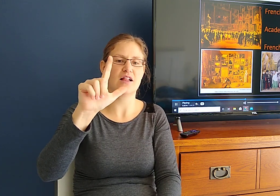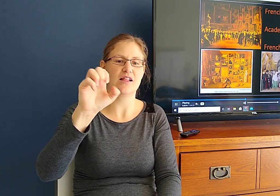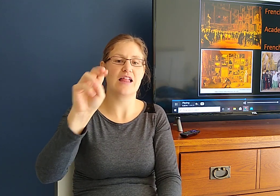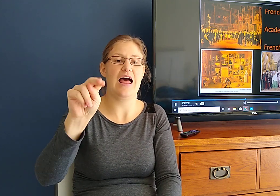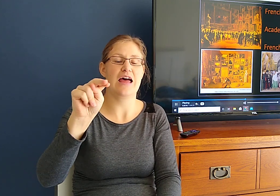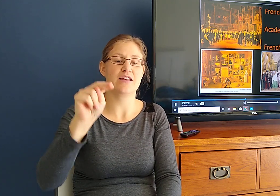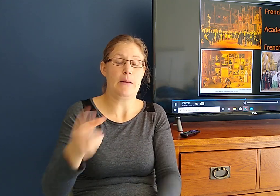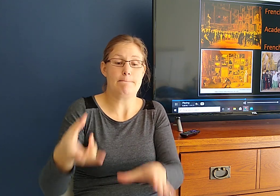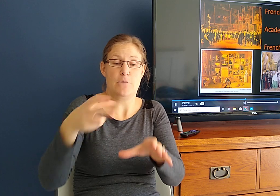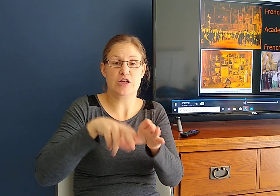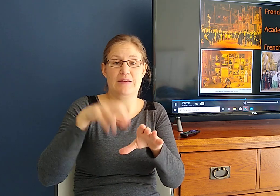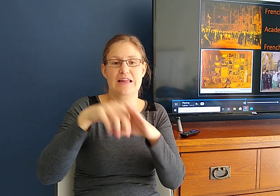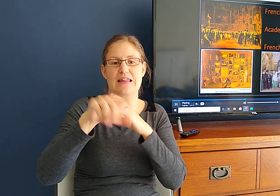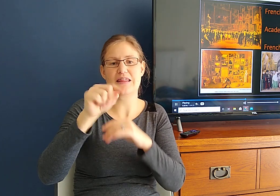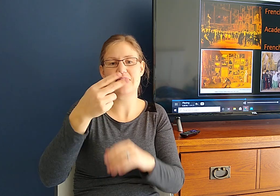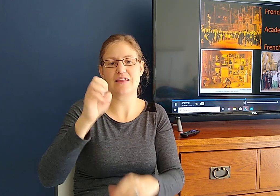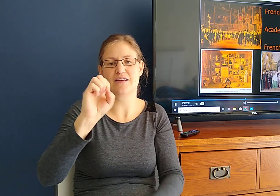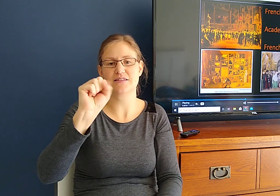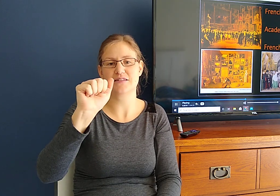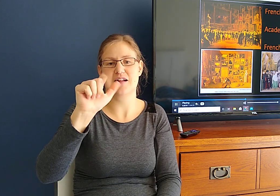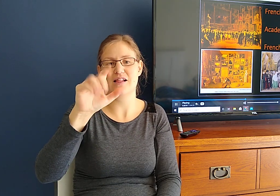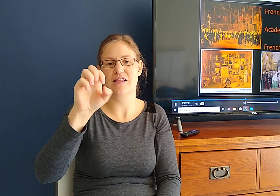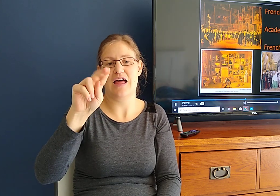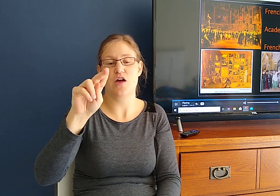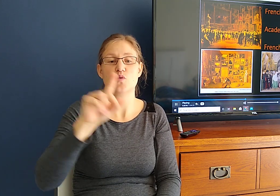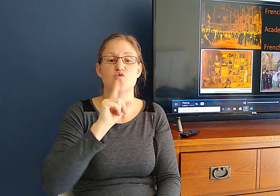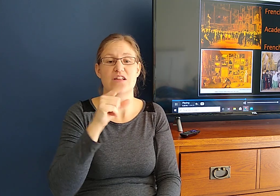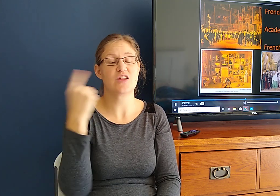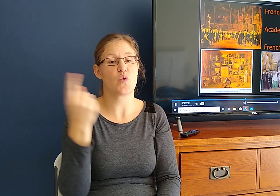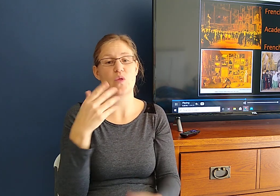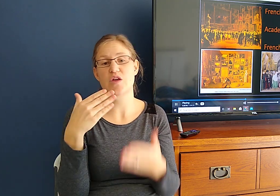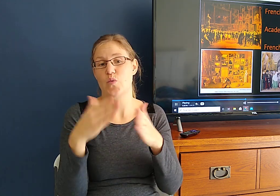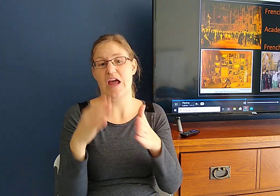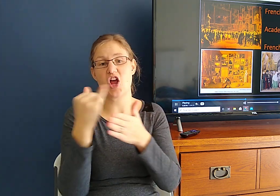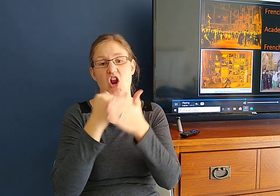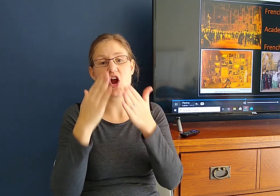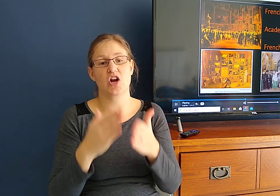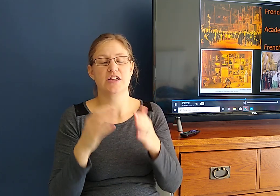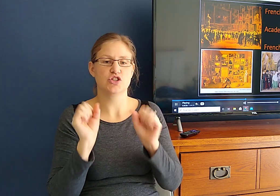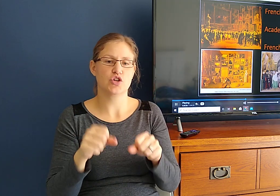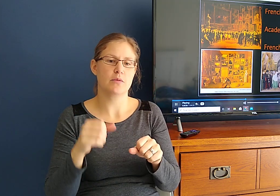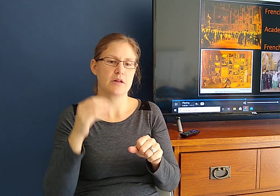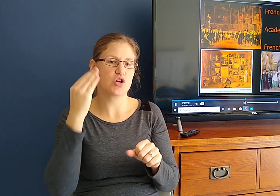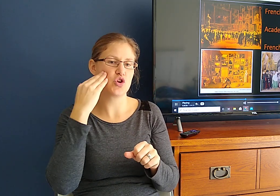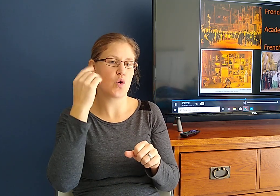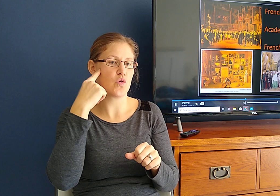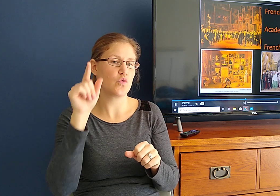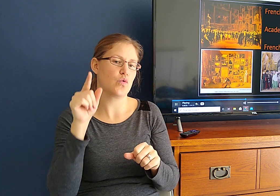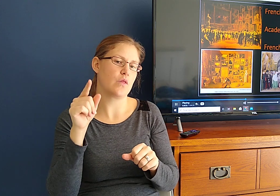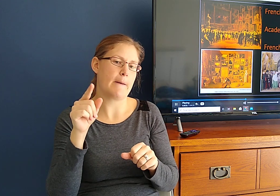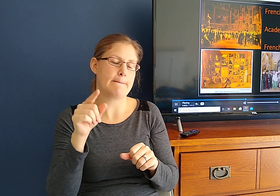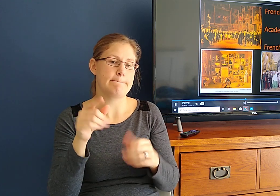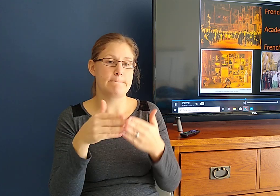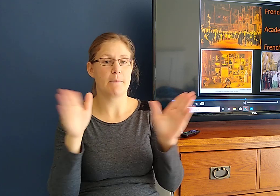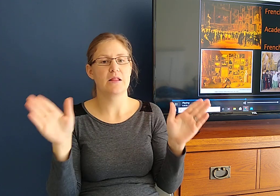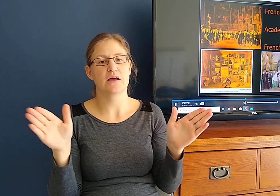Participating in the Salon was virtually the only way an artist might become known to the public. The art history for the rest